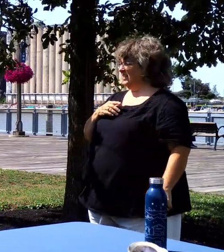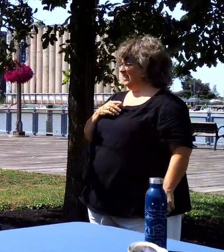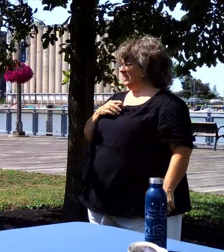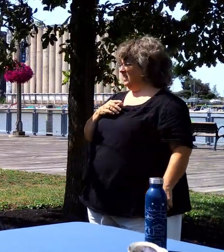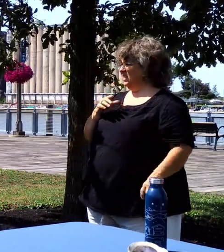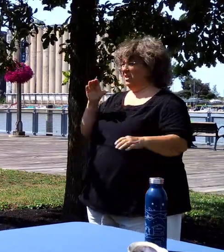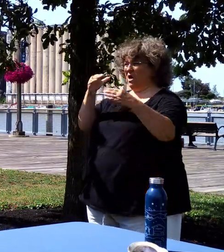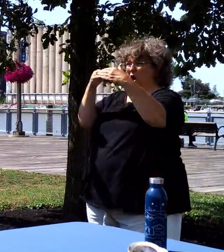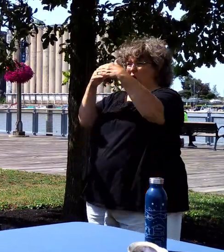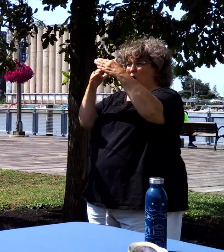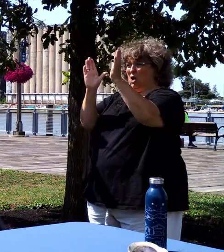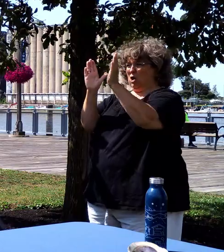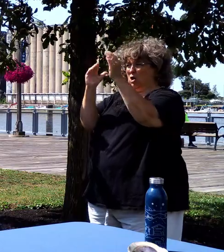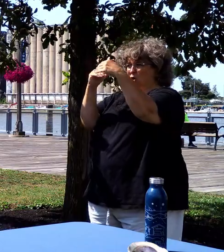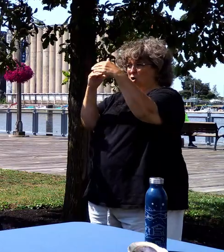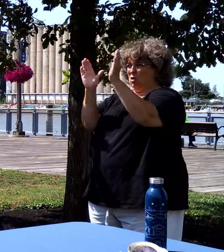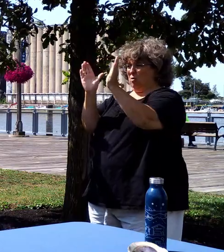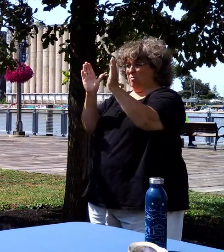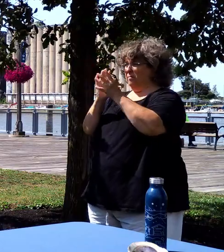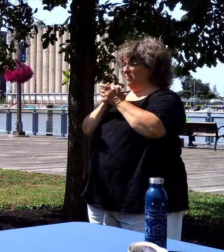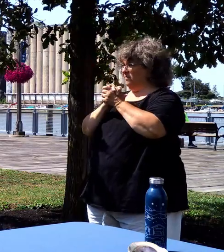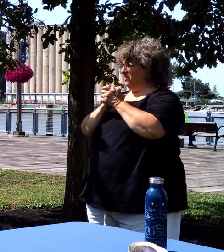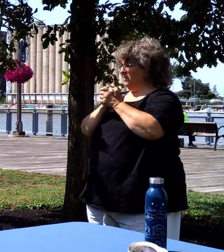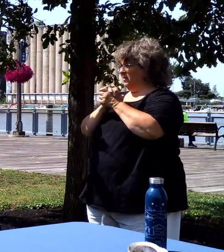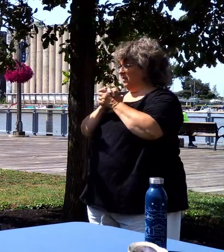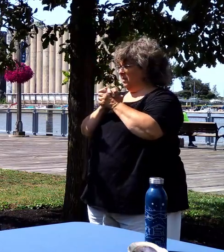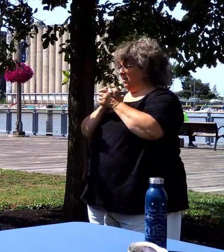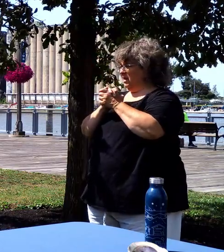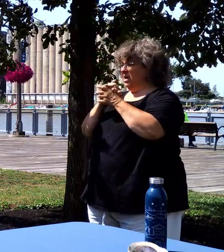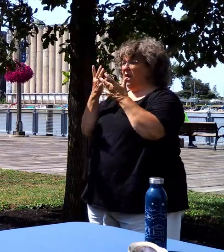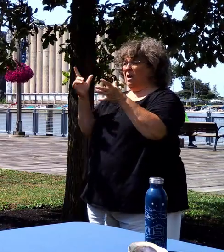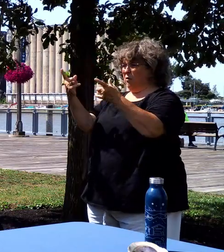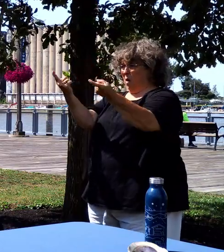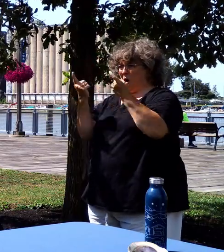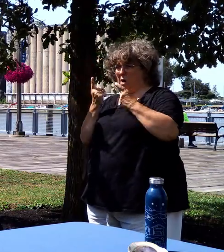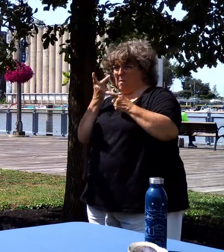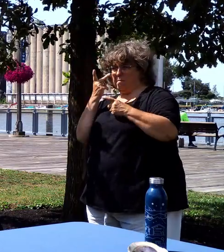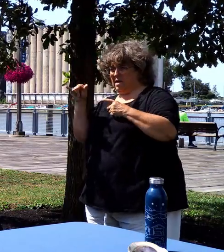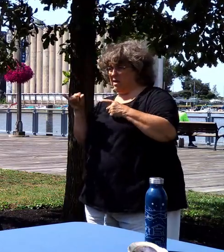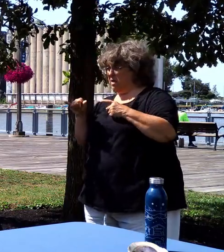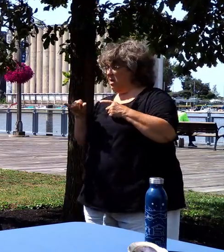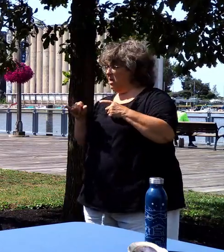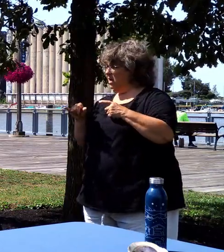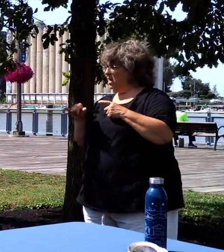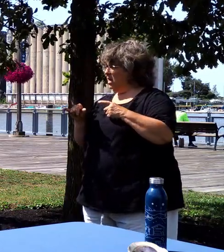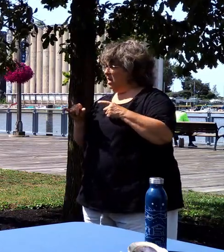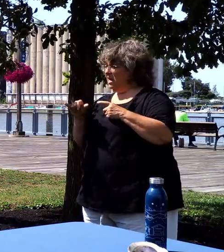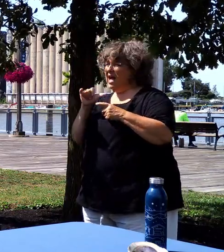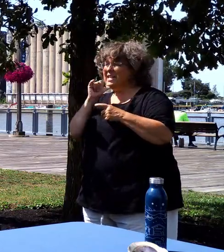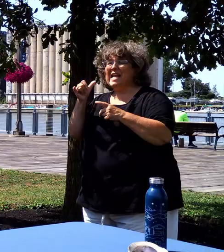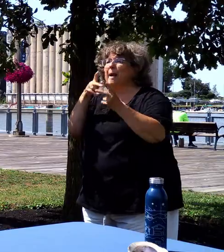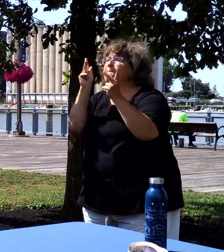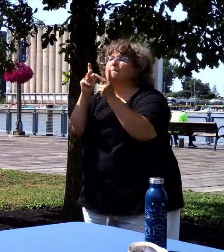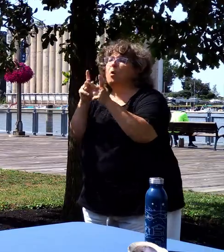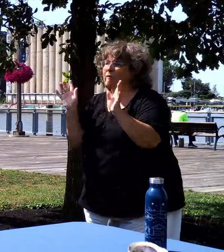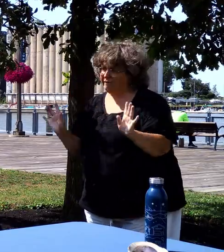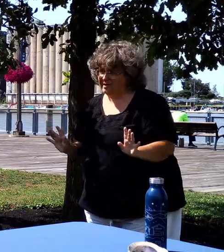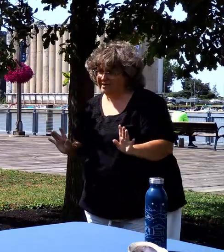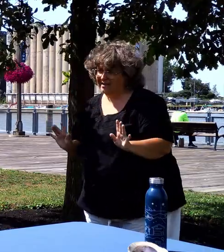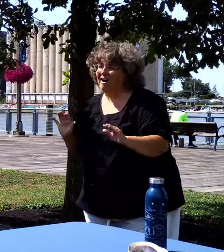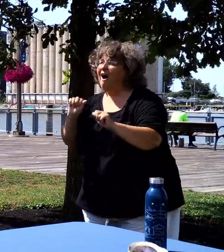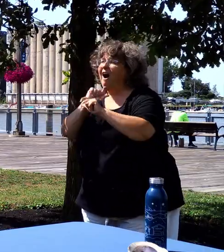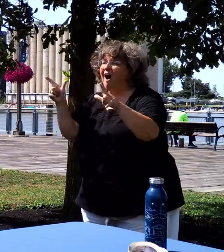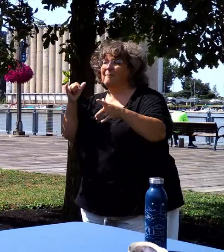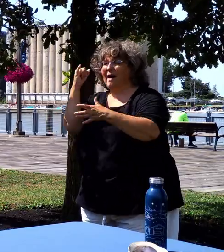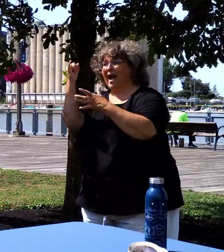Like a cube. And after I'm done, if you would like to come up and look at these, you're gonna see none of them are perfect because all of